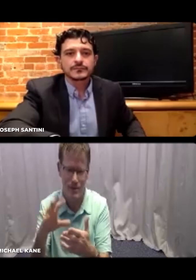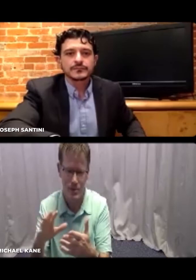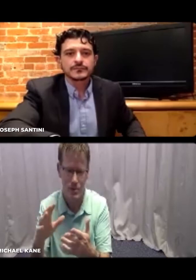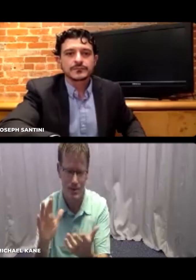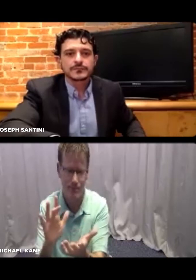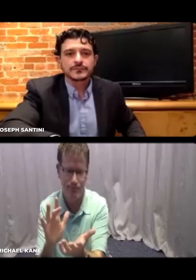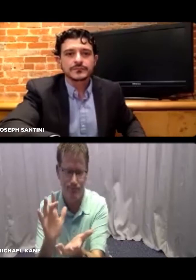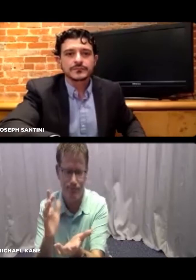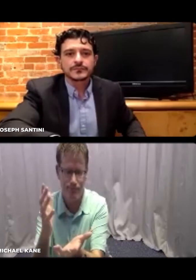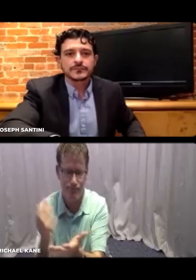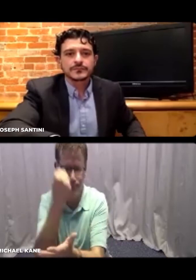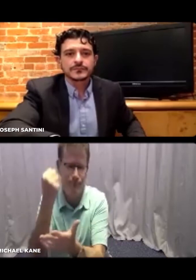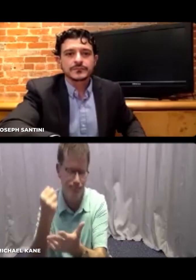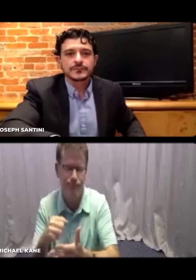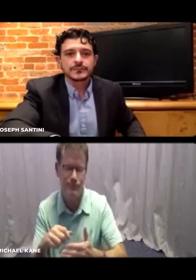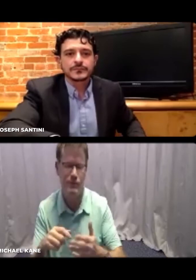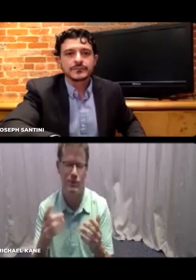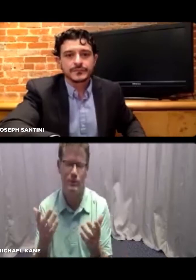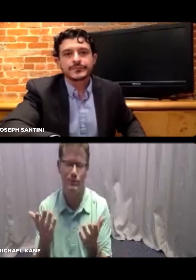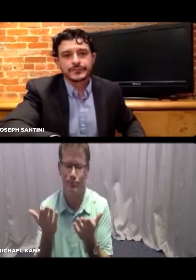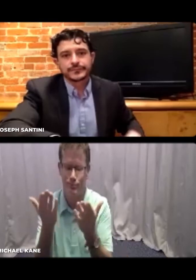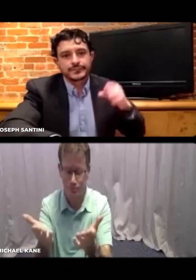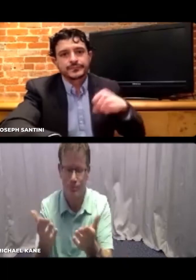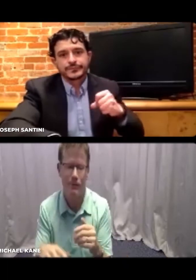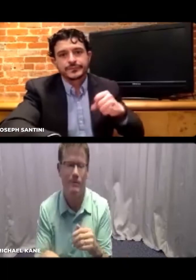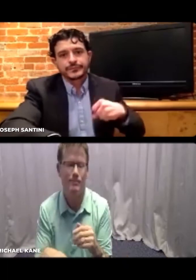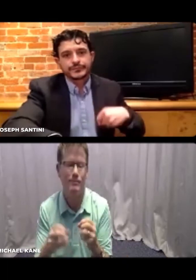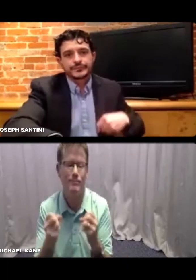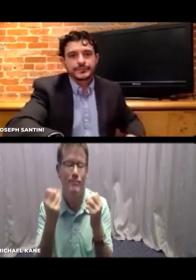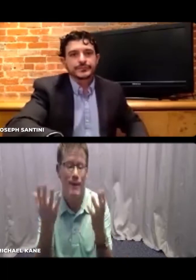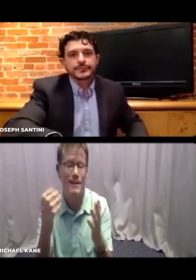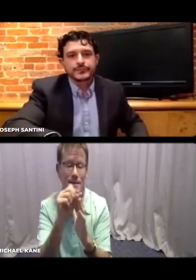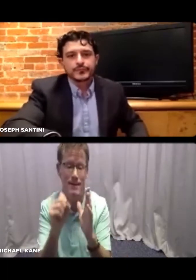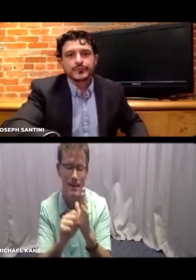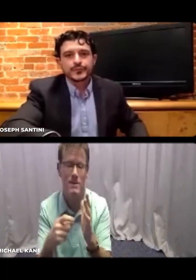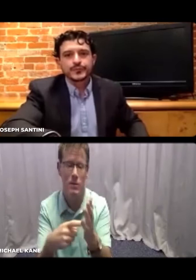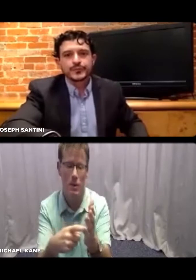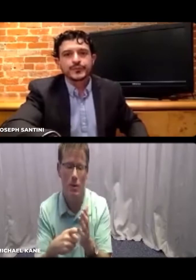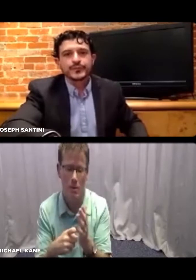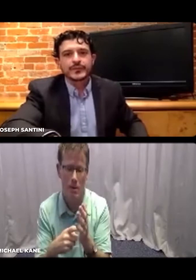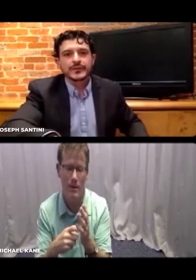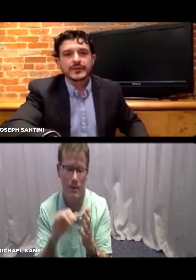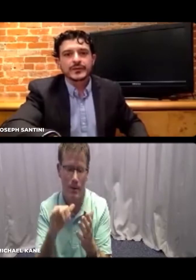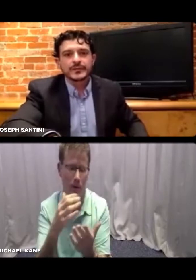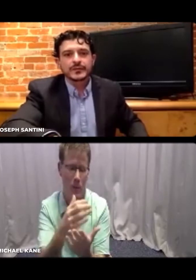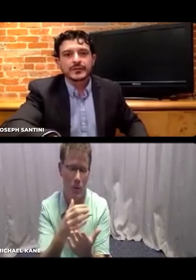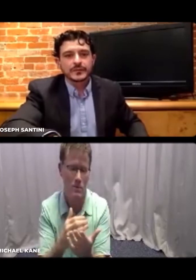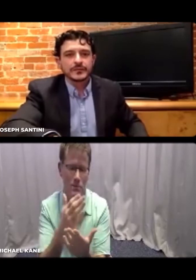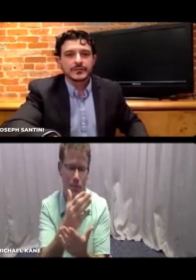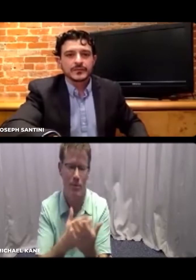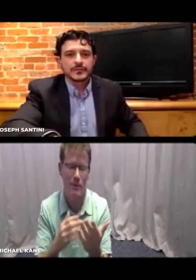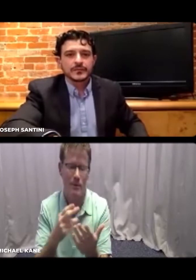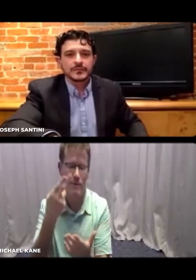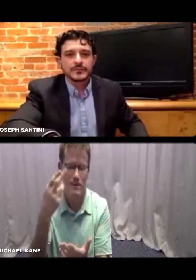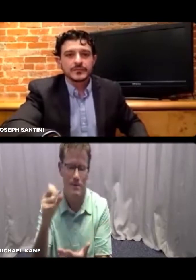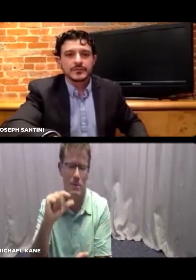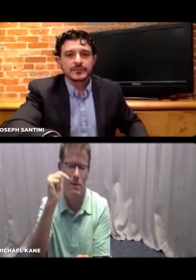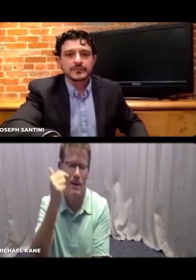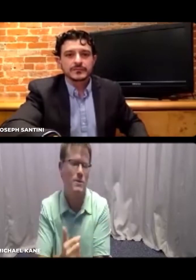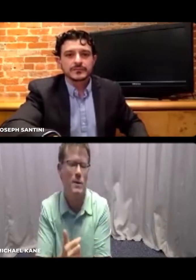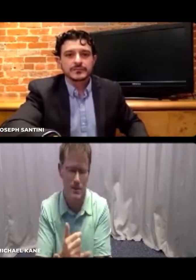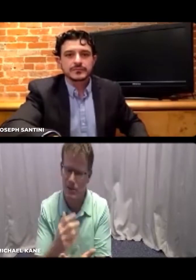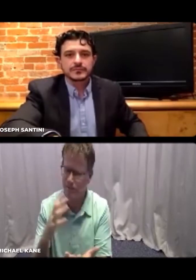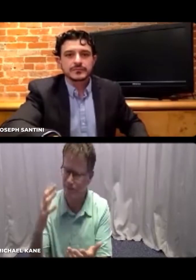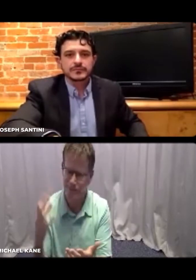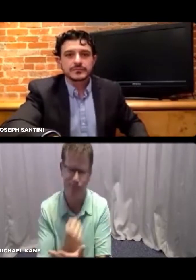students that are being reached right now. Very clear. They should make that course a part of the